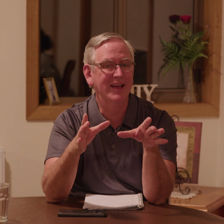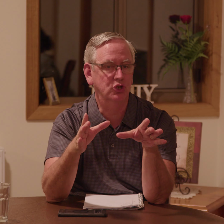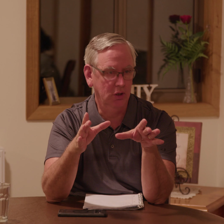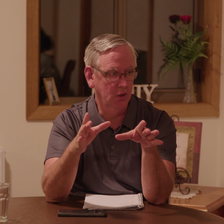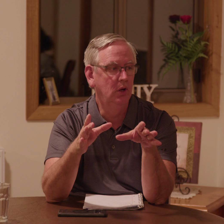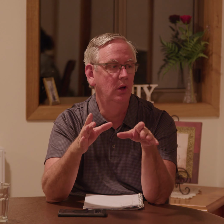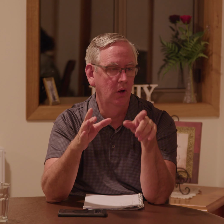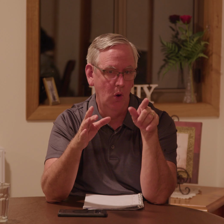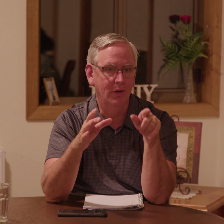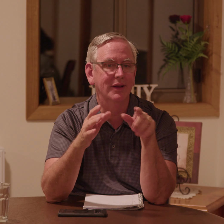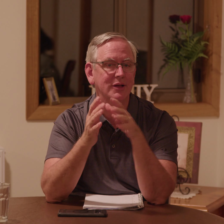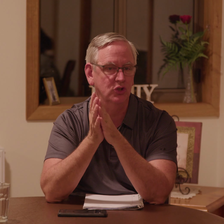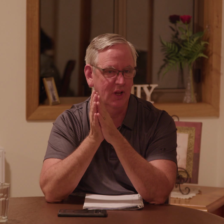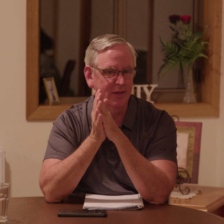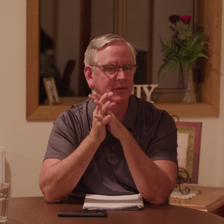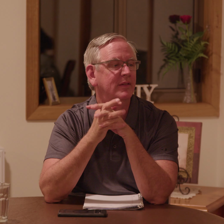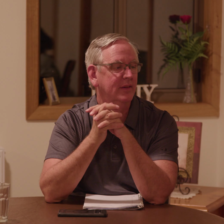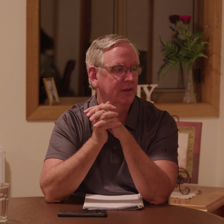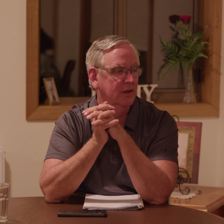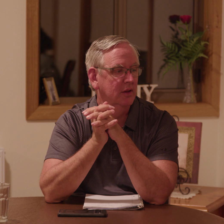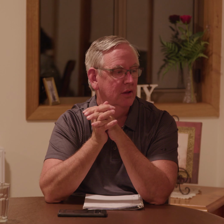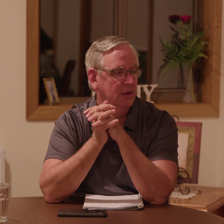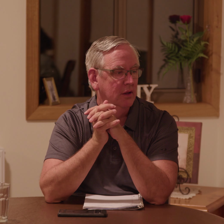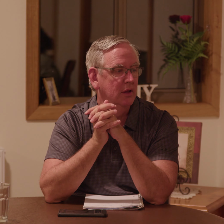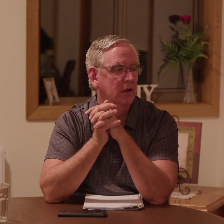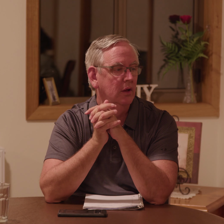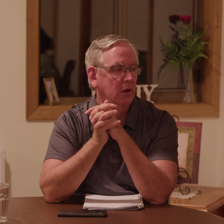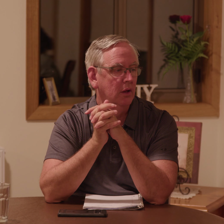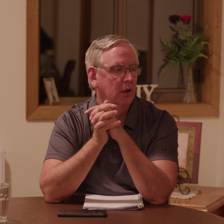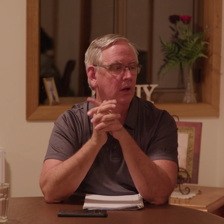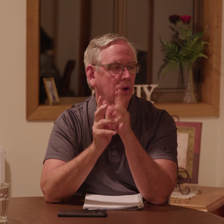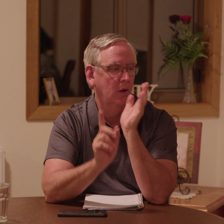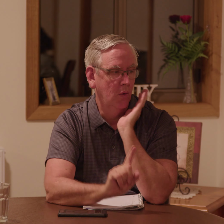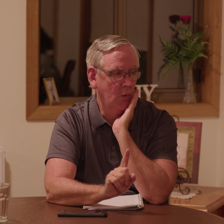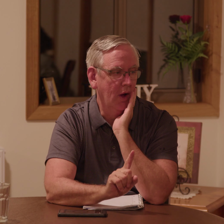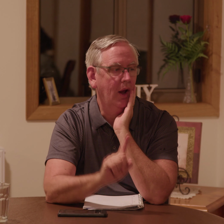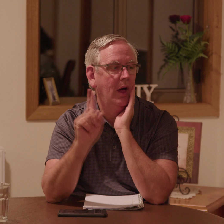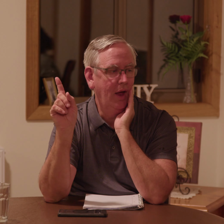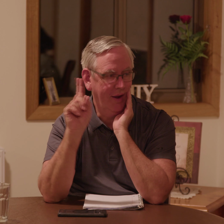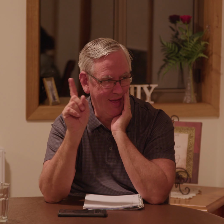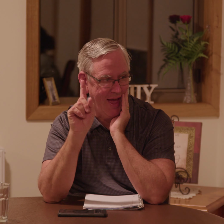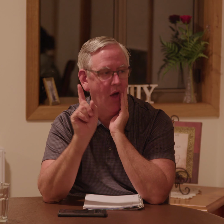Orientation. Orientation. Location. Yeah.